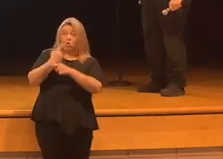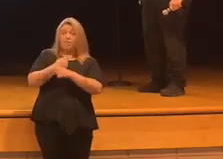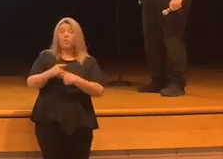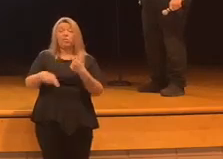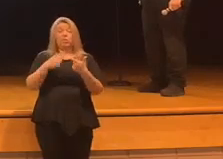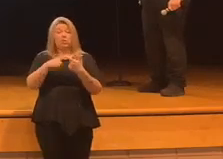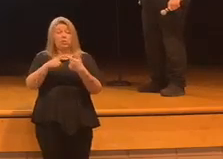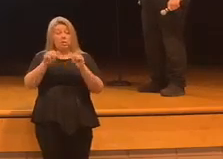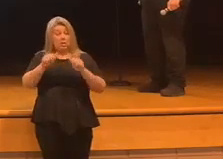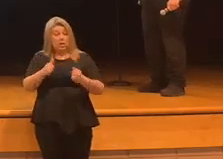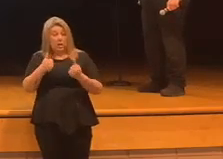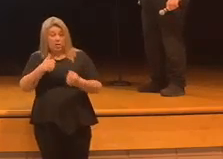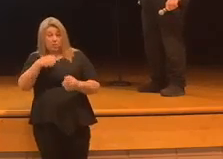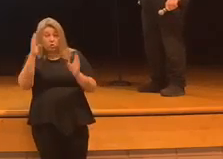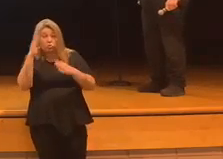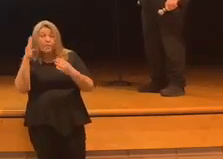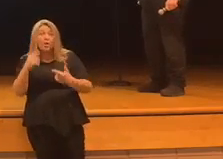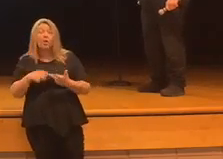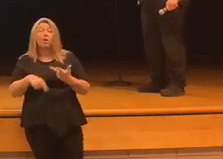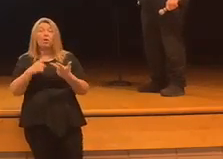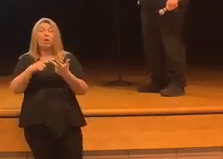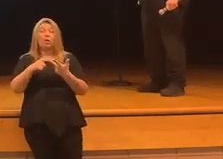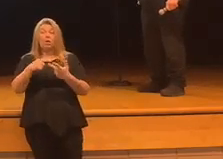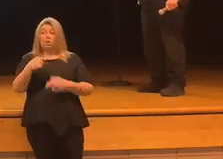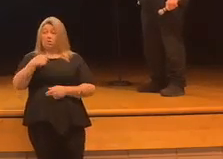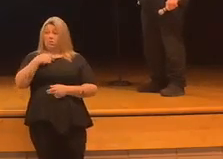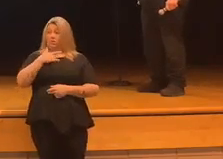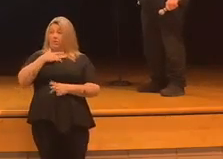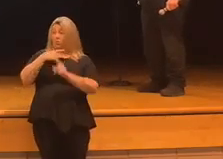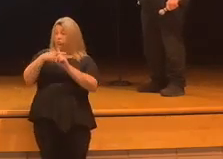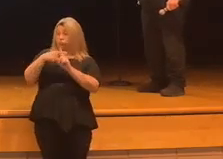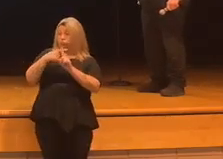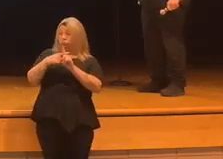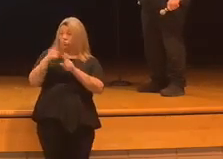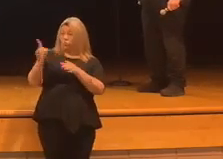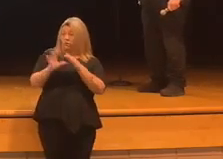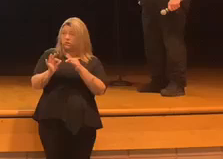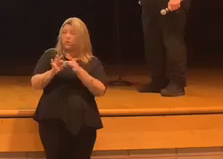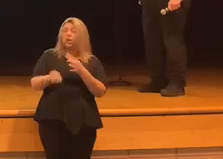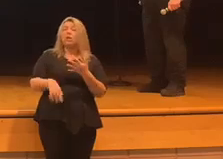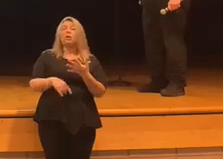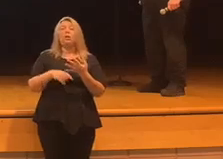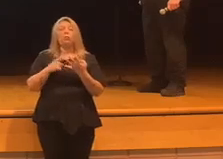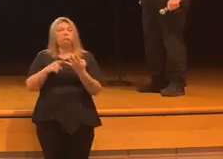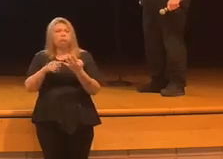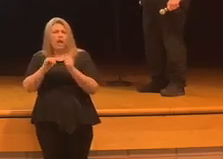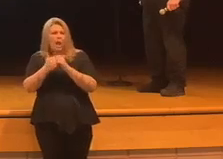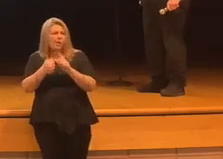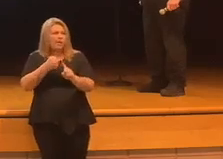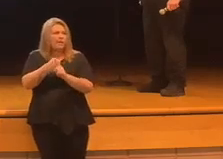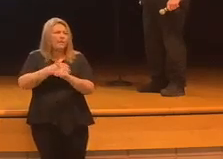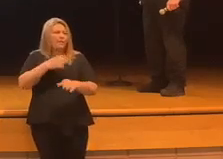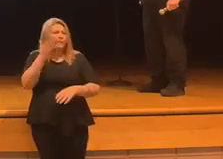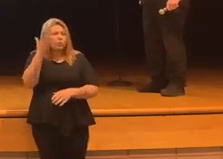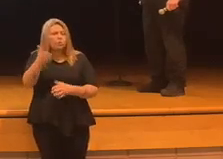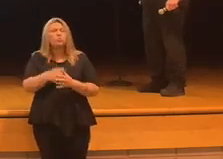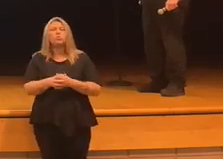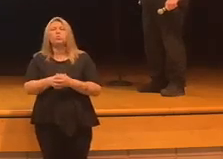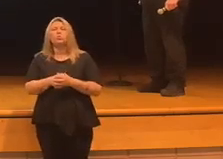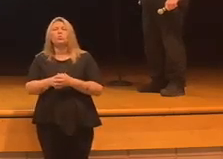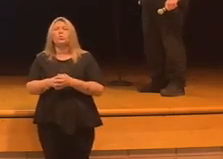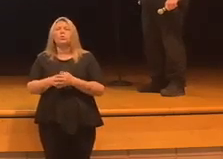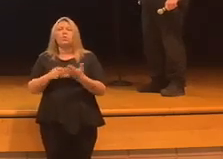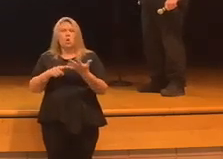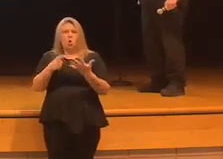trouble? Do I like what this says about me? How could this impact my future? Who might I